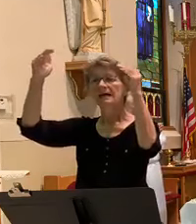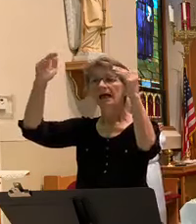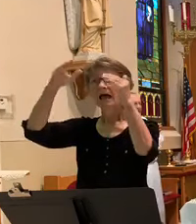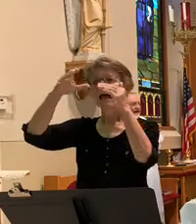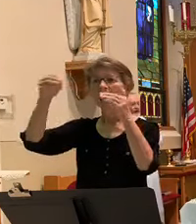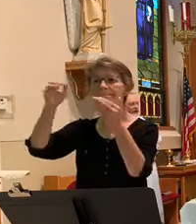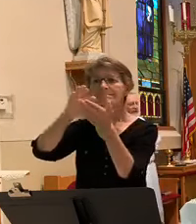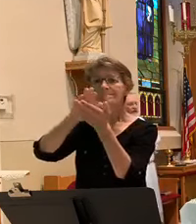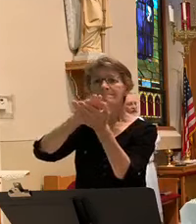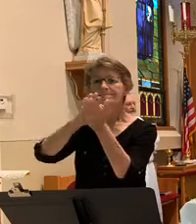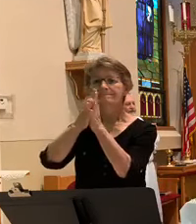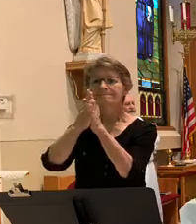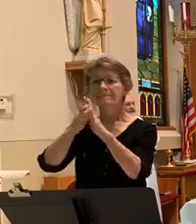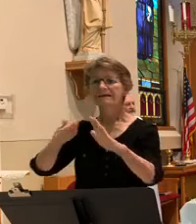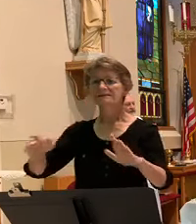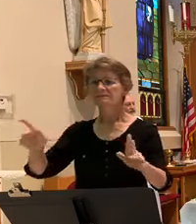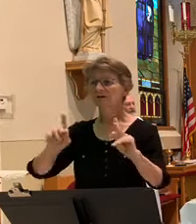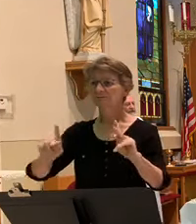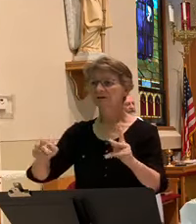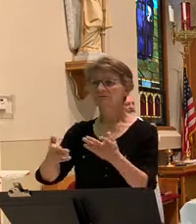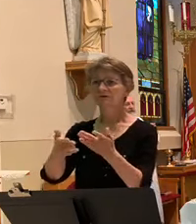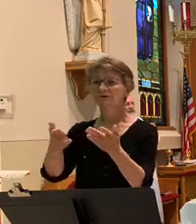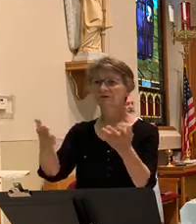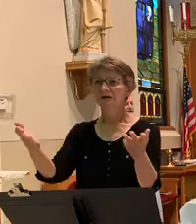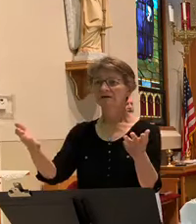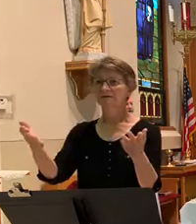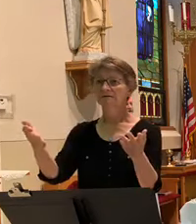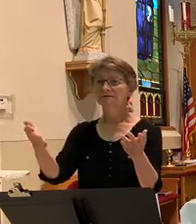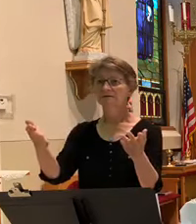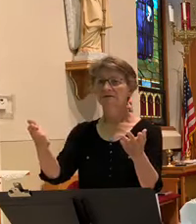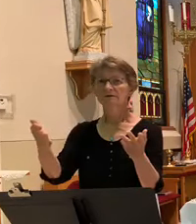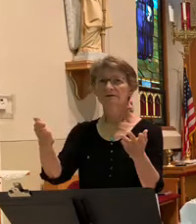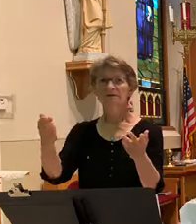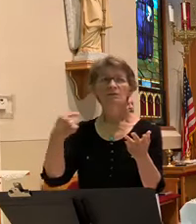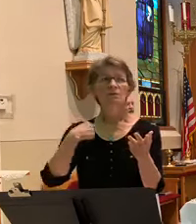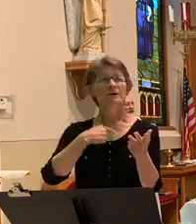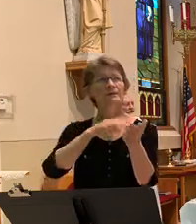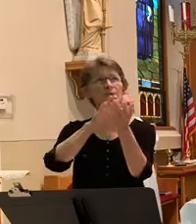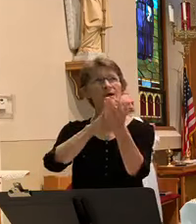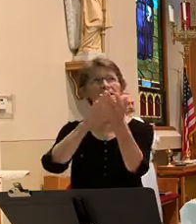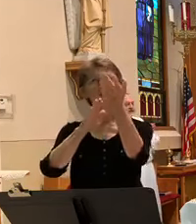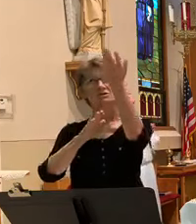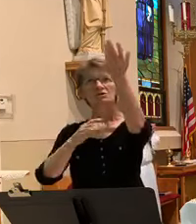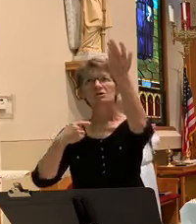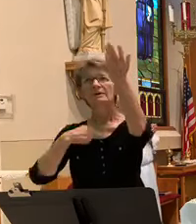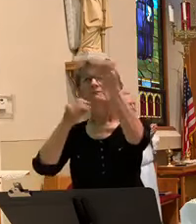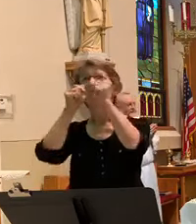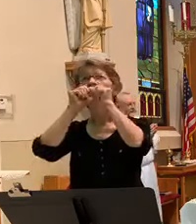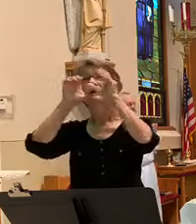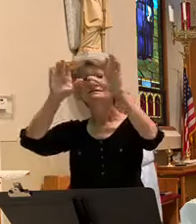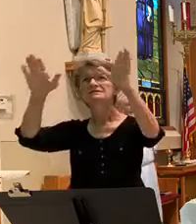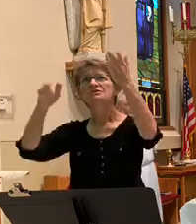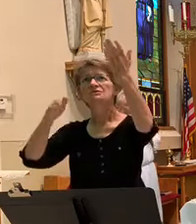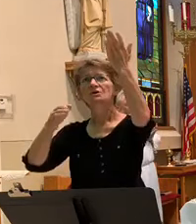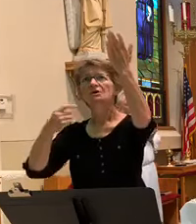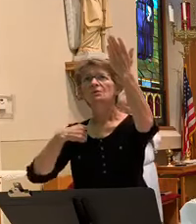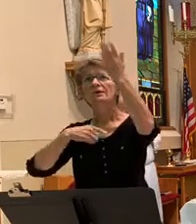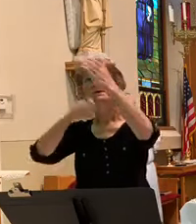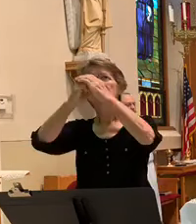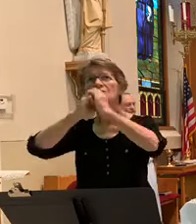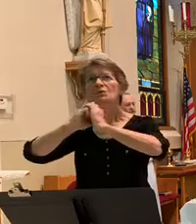highest, and on earth peace to people of goodwill. We praise you, we bless you,